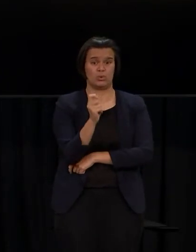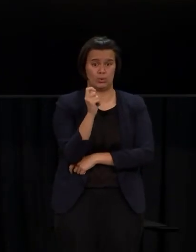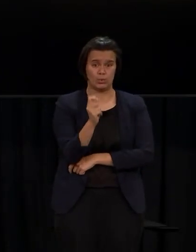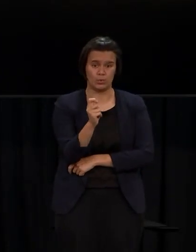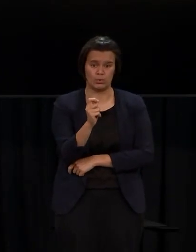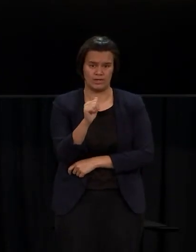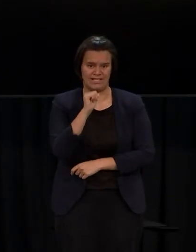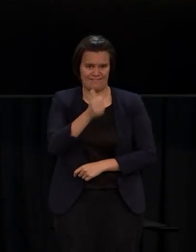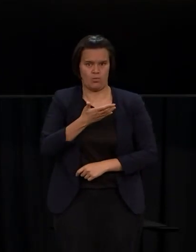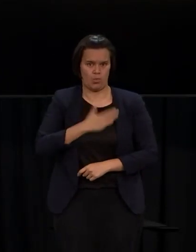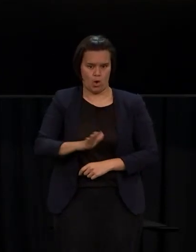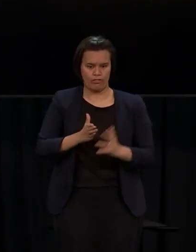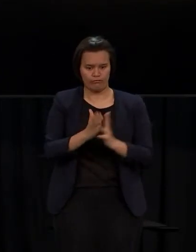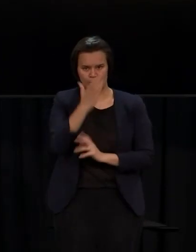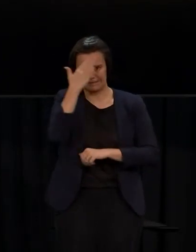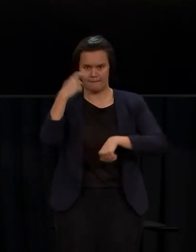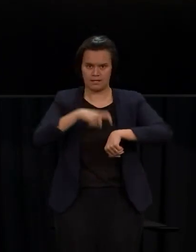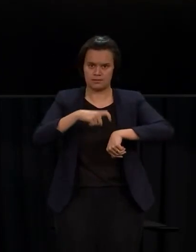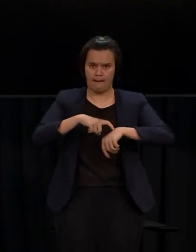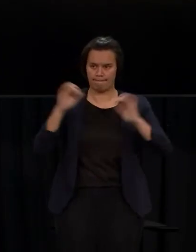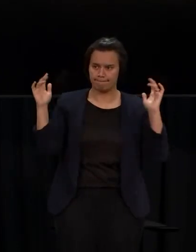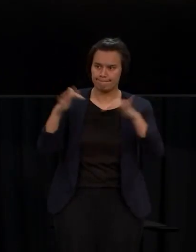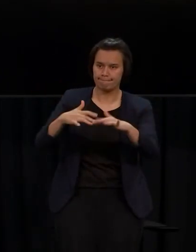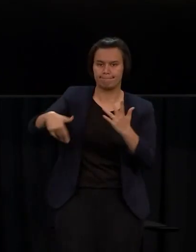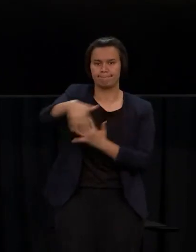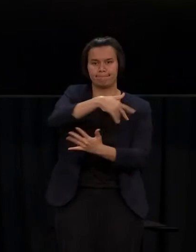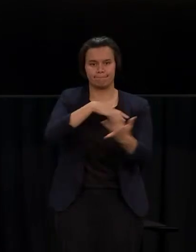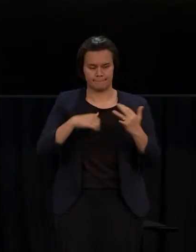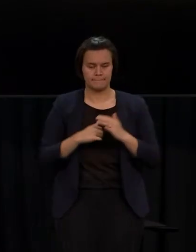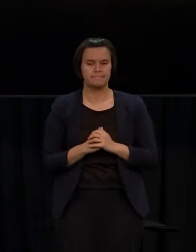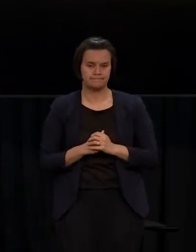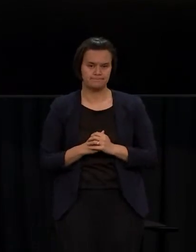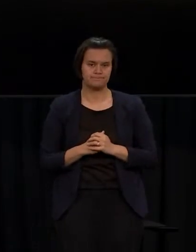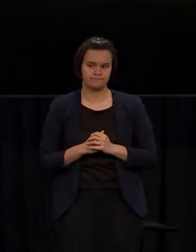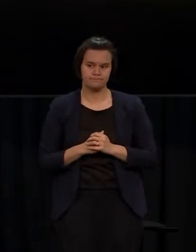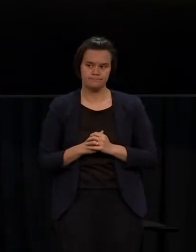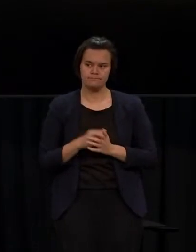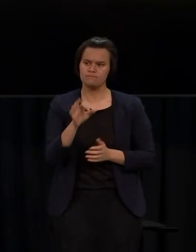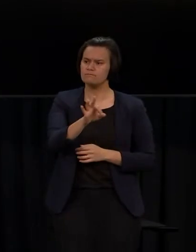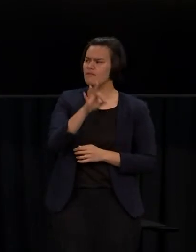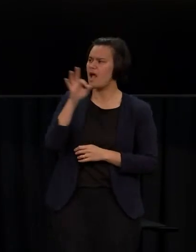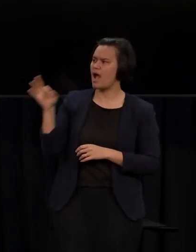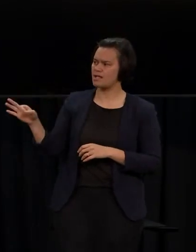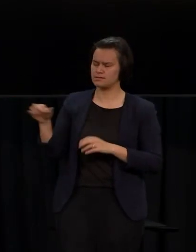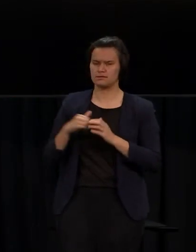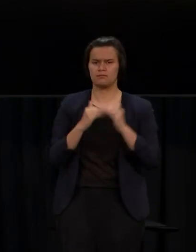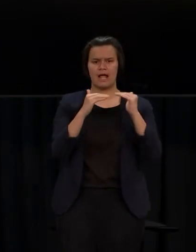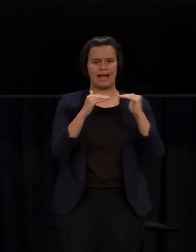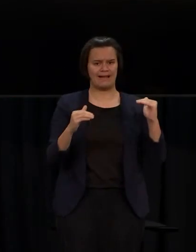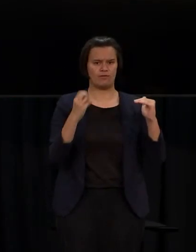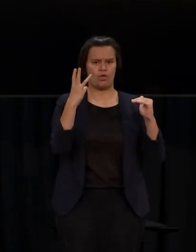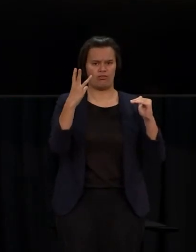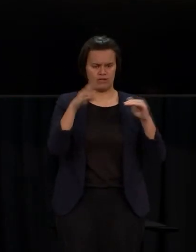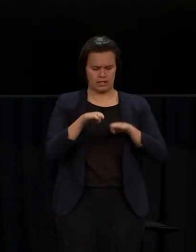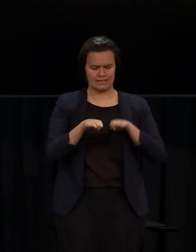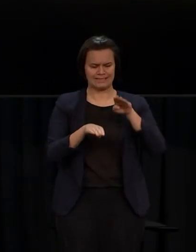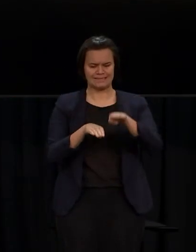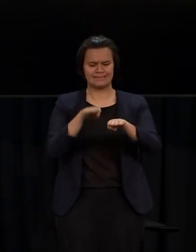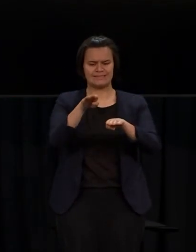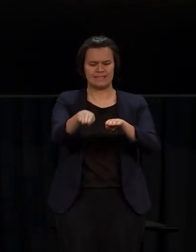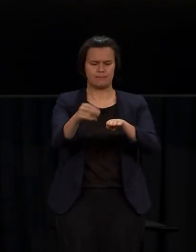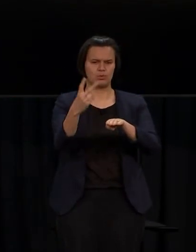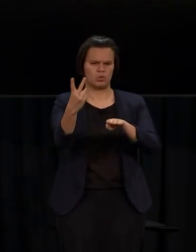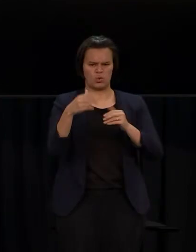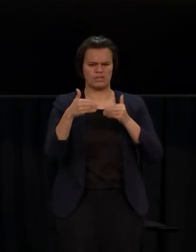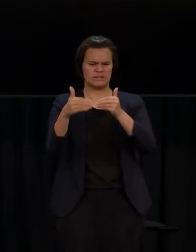in any of those things over summer. Yeah. Prime Minister, just on the Step 2 rules, from 3 weeks ago, it just looks on the website